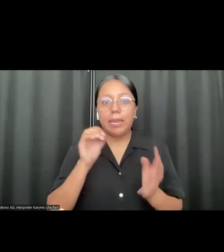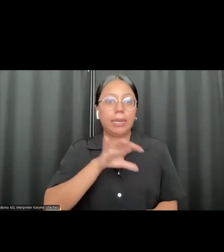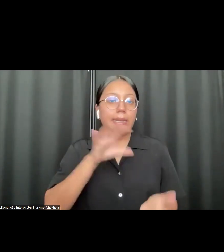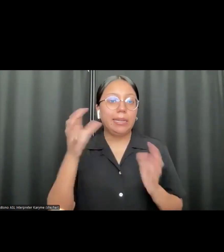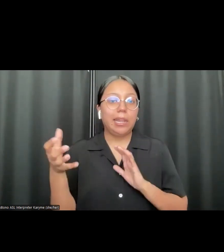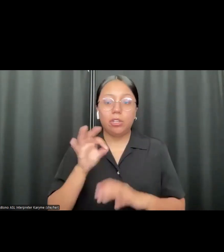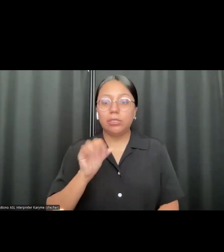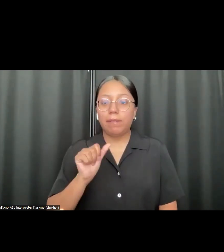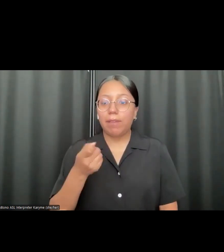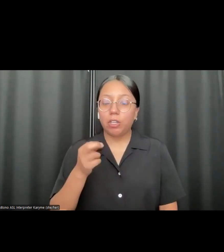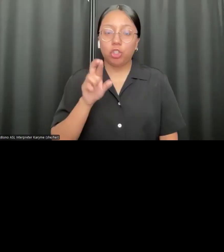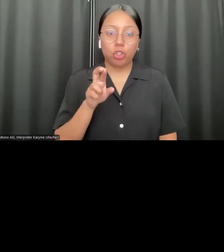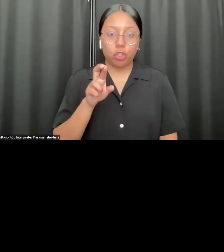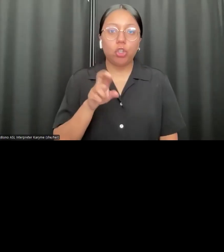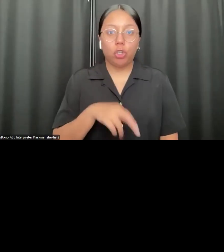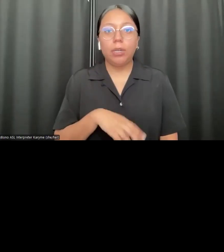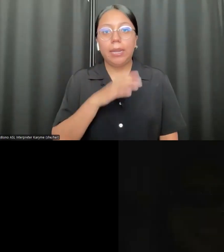I'll turn it over to Leah. Welcome.